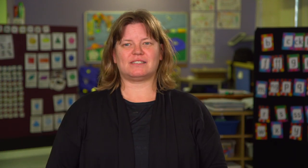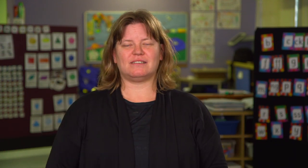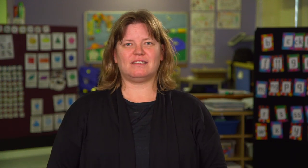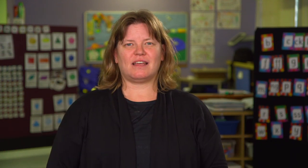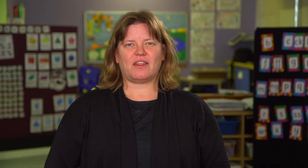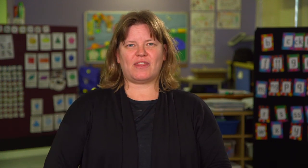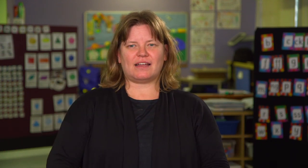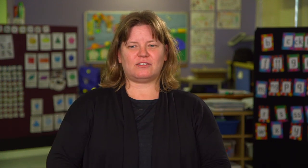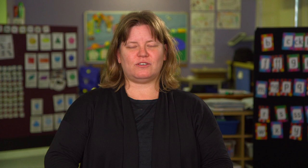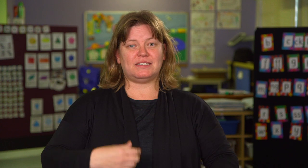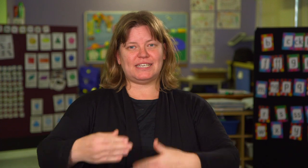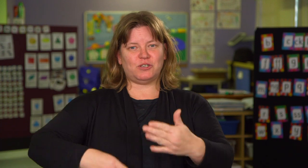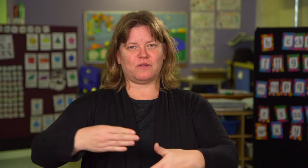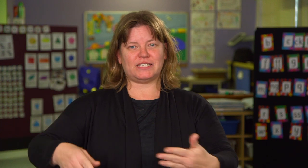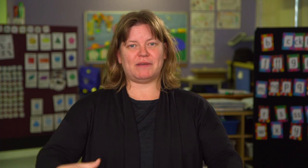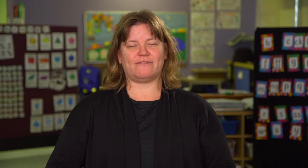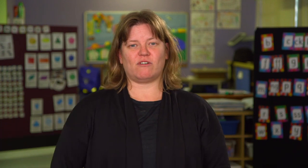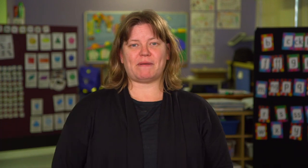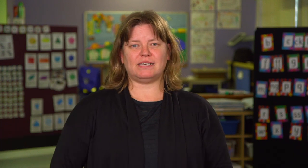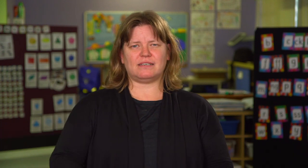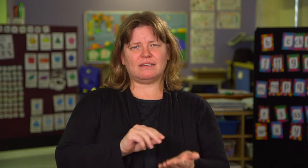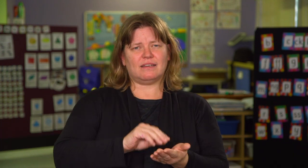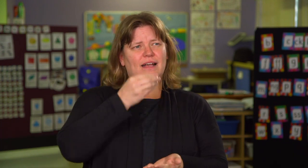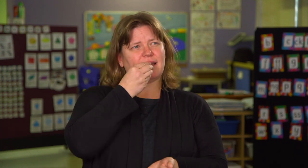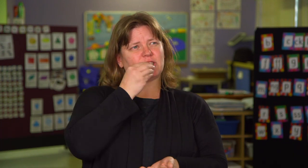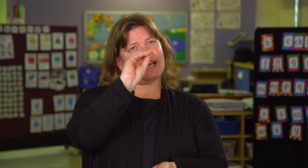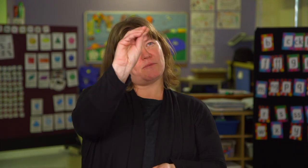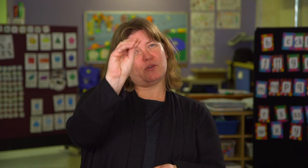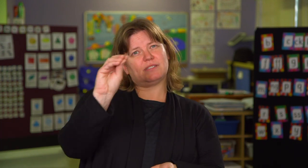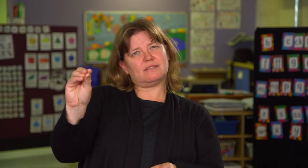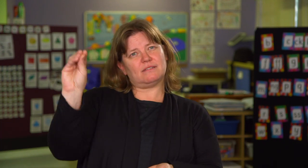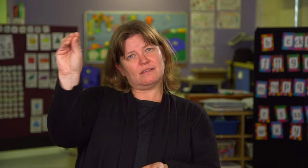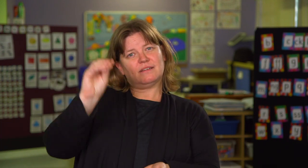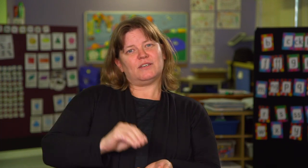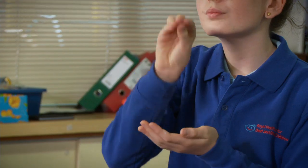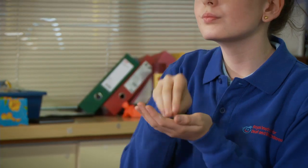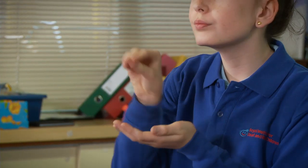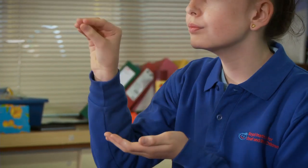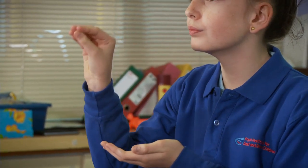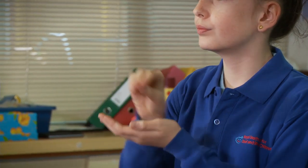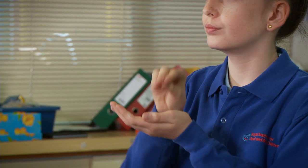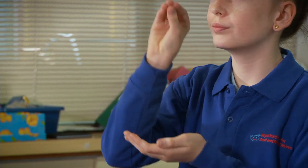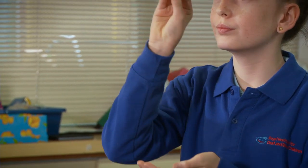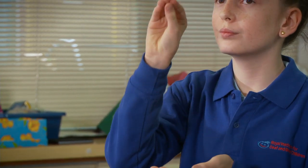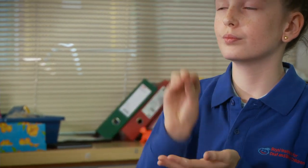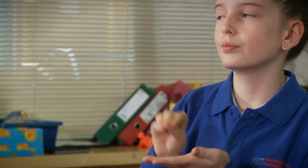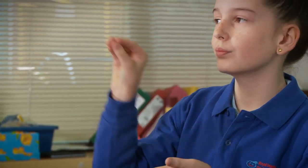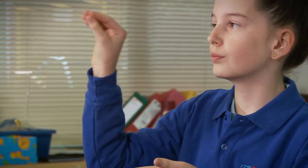suggested that you continue on this metaphor of painting and actually have a person dabbing away the final little